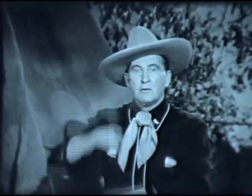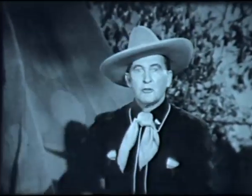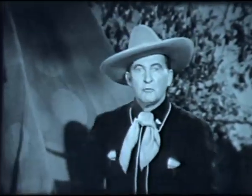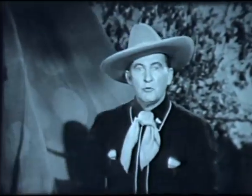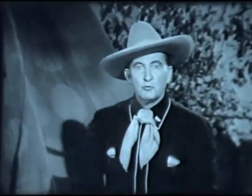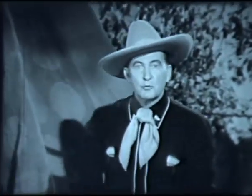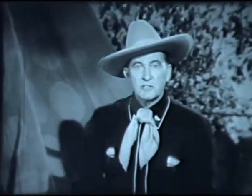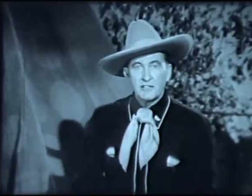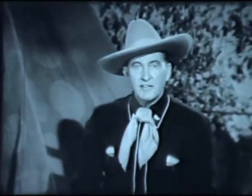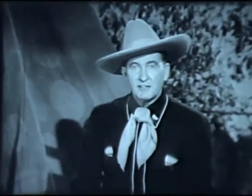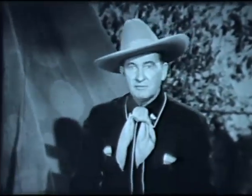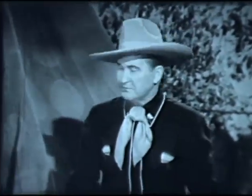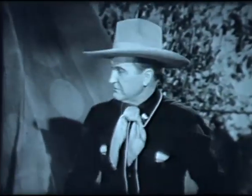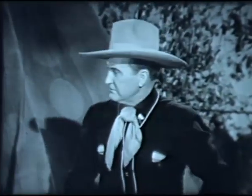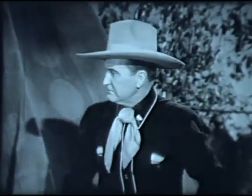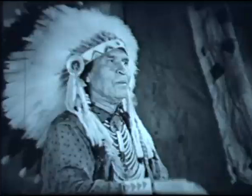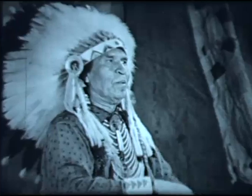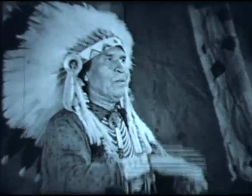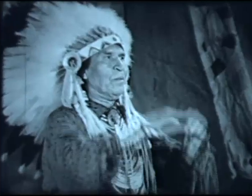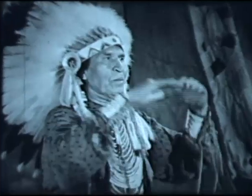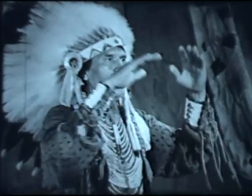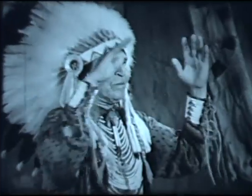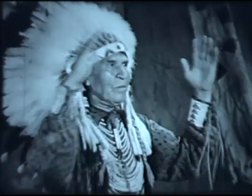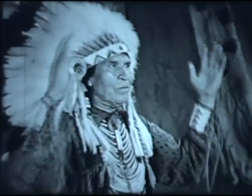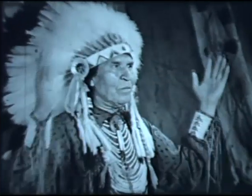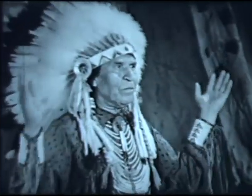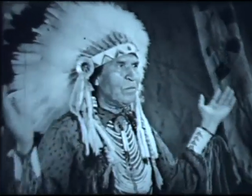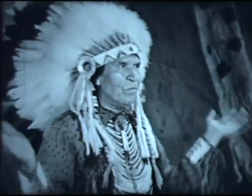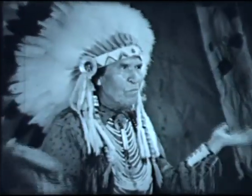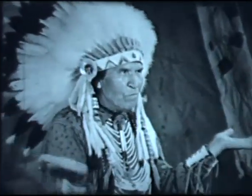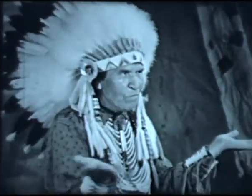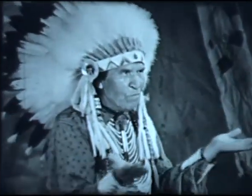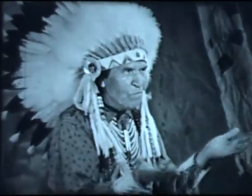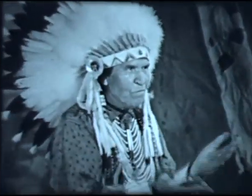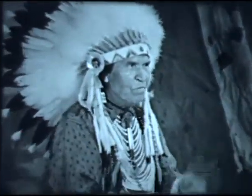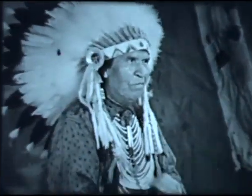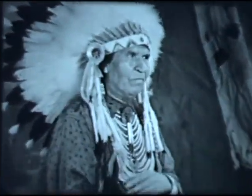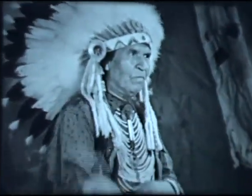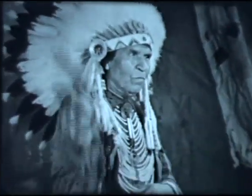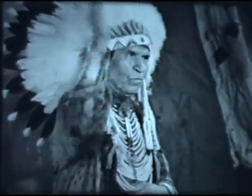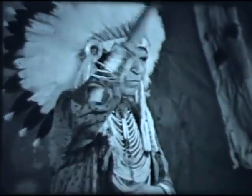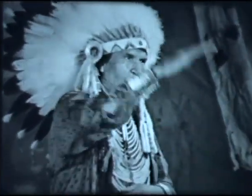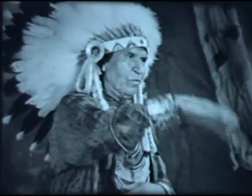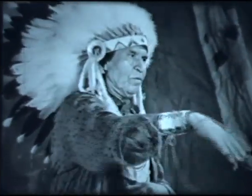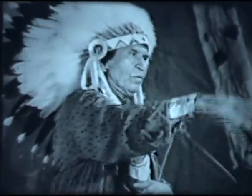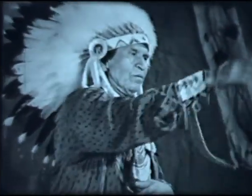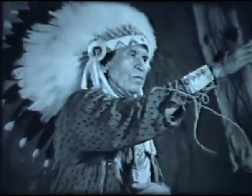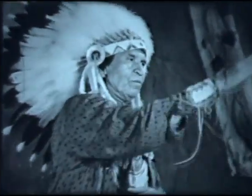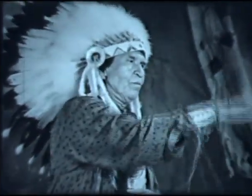The moon was in that. The baby, or yell, opened the box.